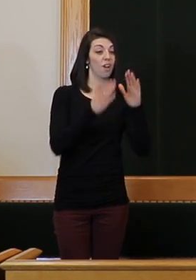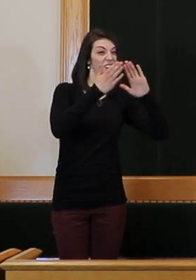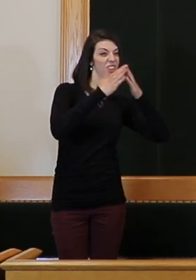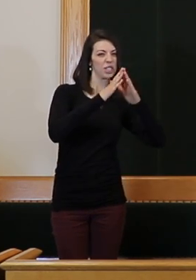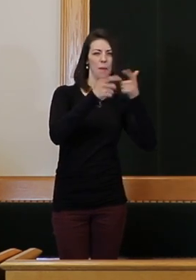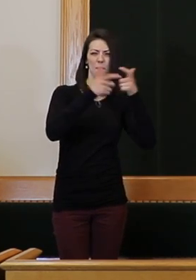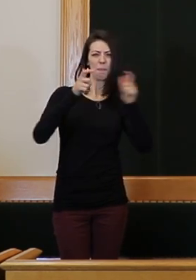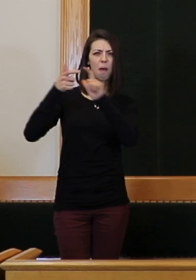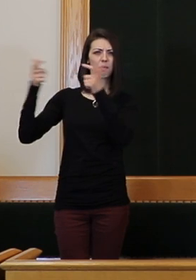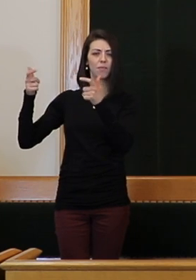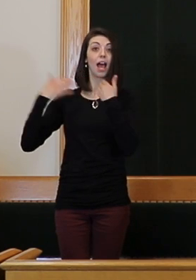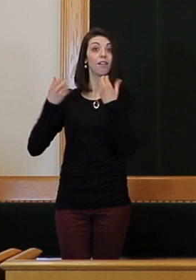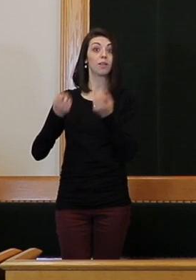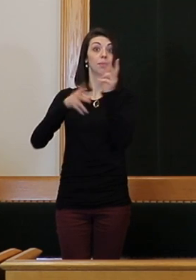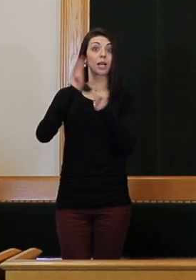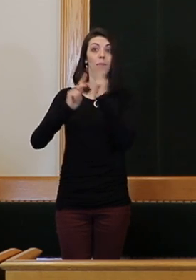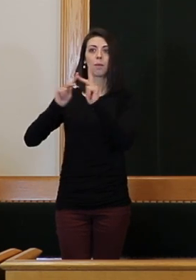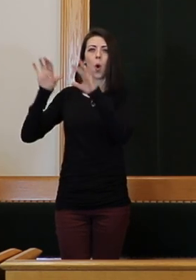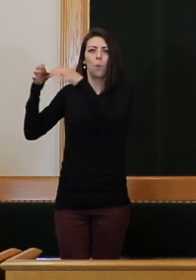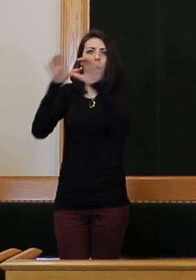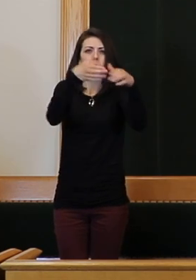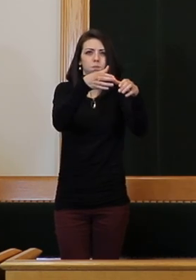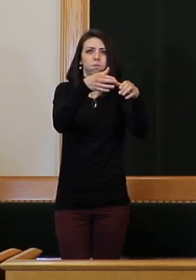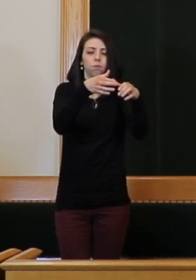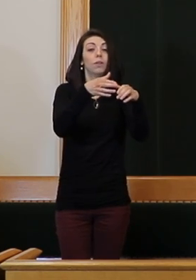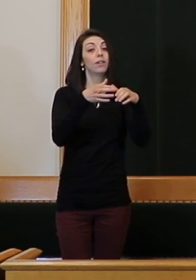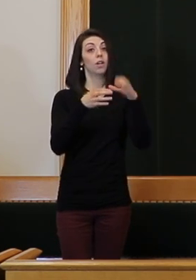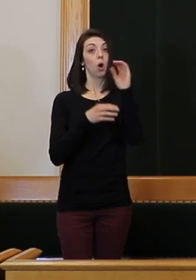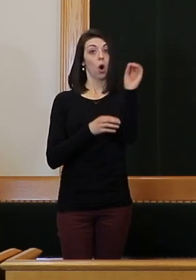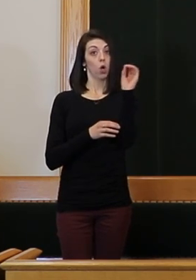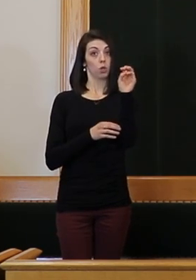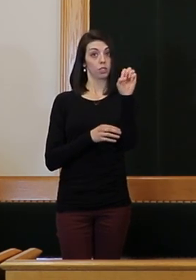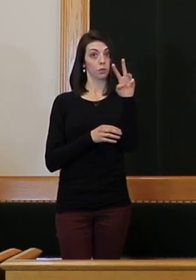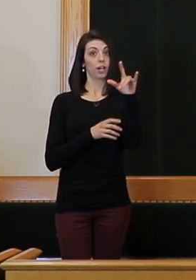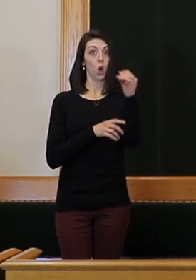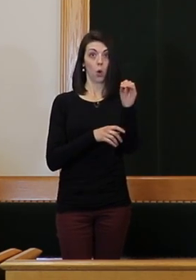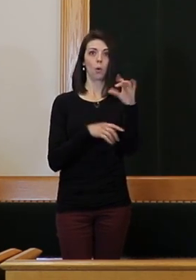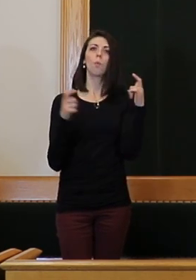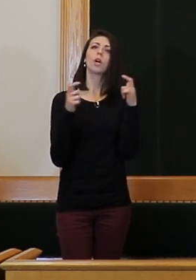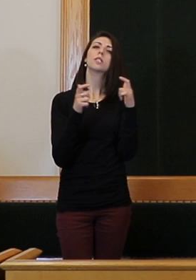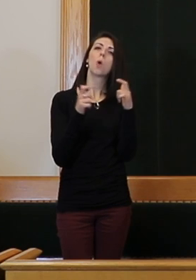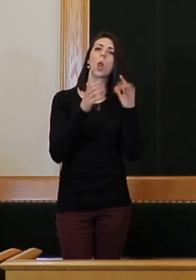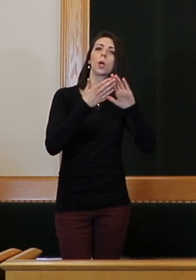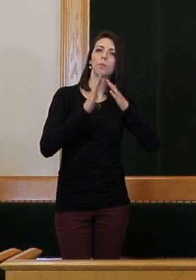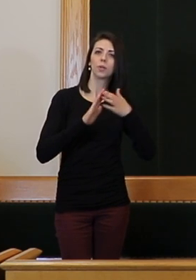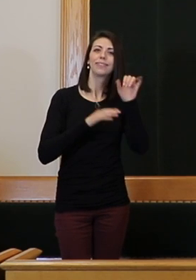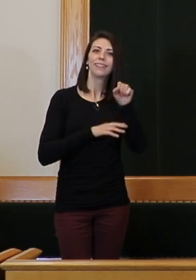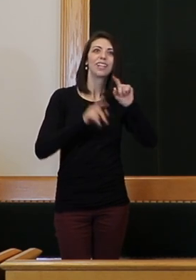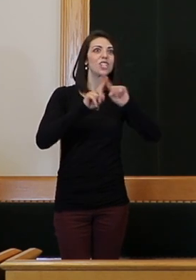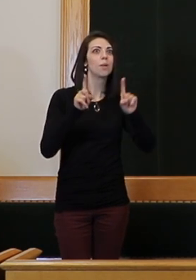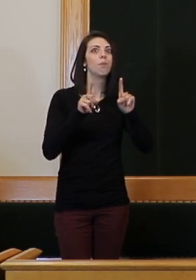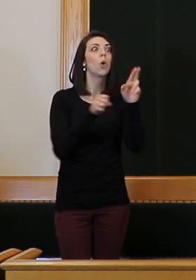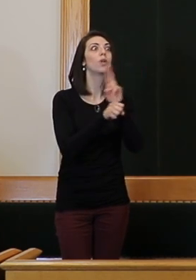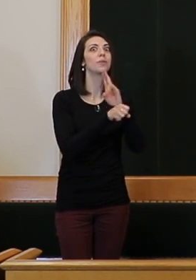of people all clustered in one area, in the City of Oswego, we all are a smaller community, but we use all the same